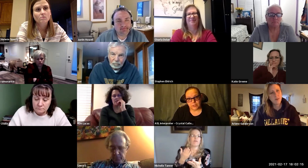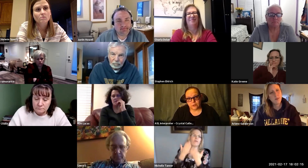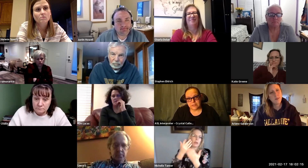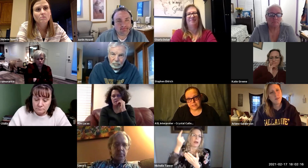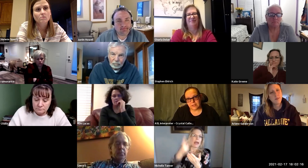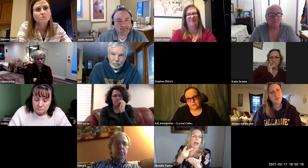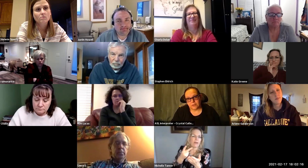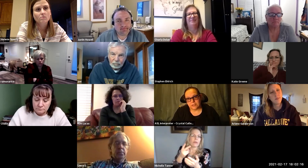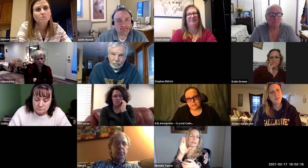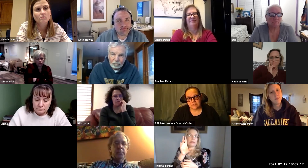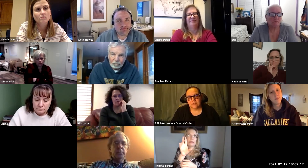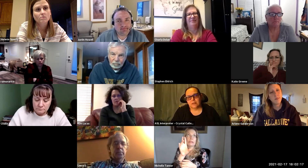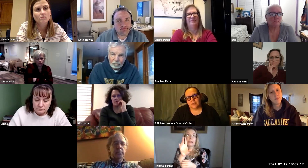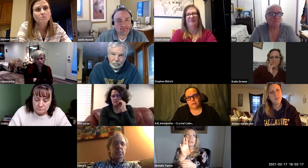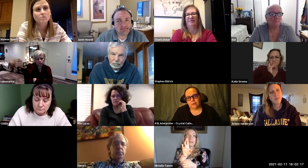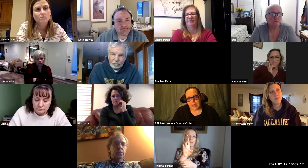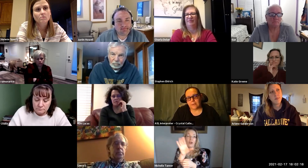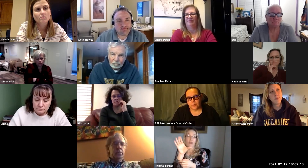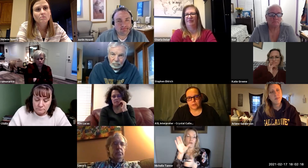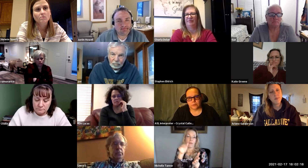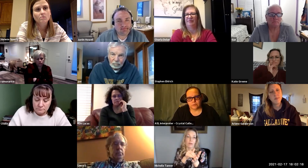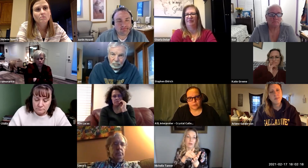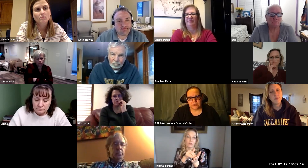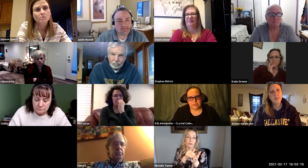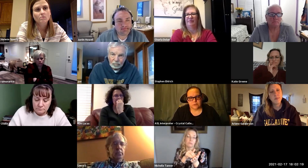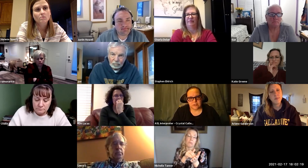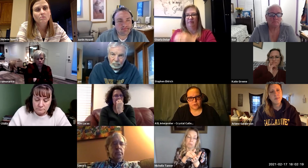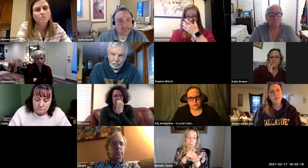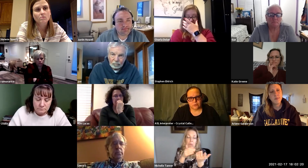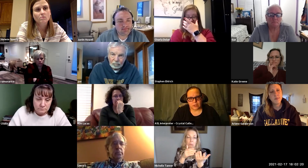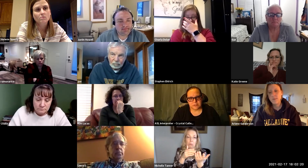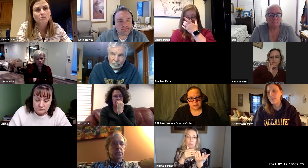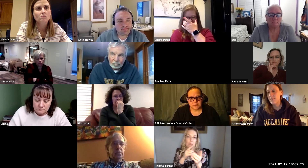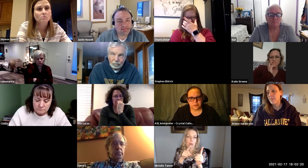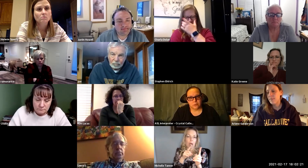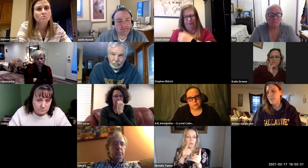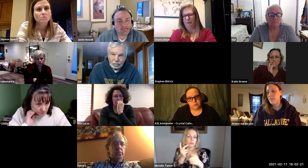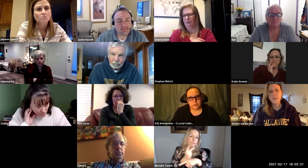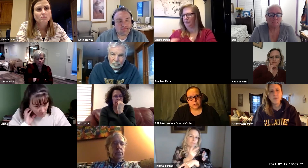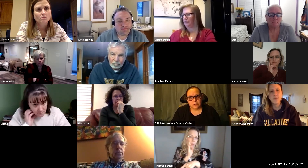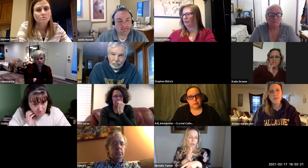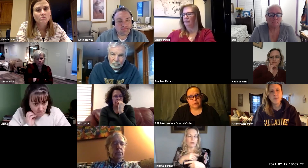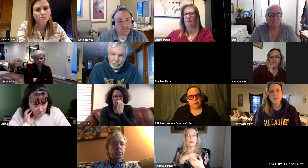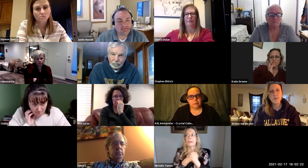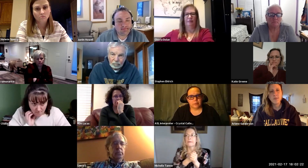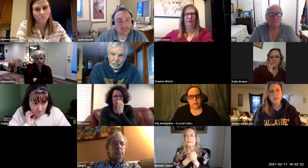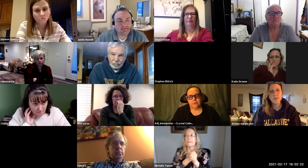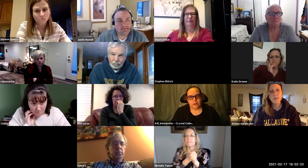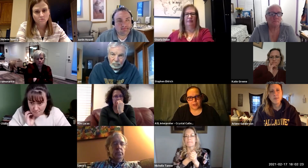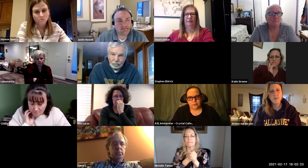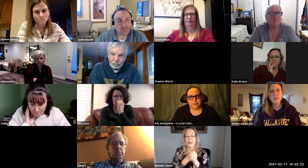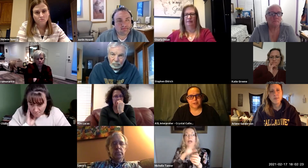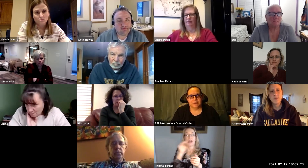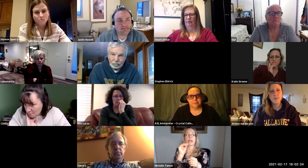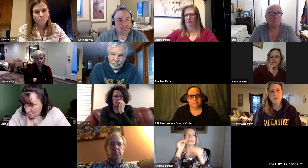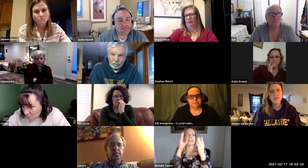For an increase, they gave us half of what was recommended, so 700,000. So, but we'll figure it